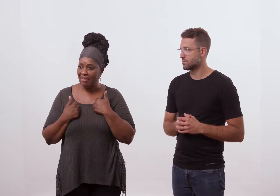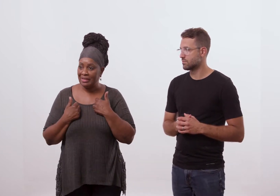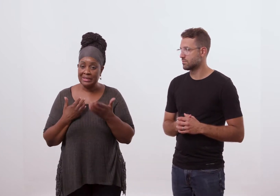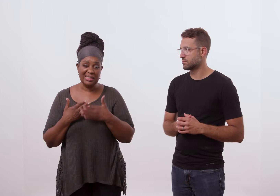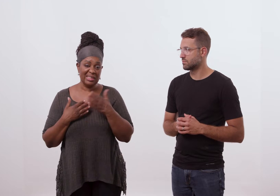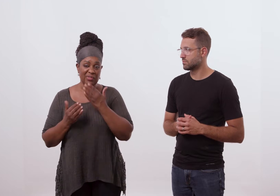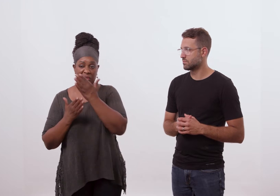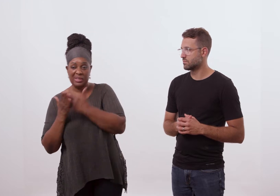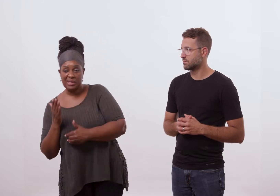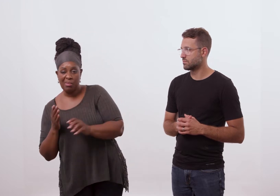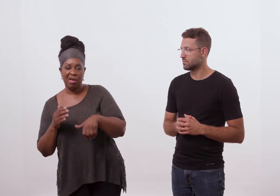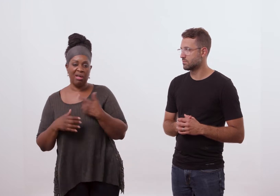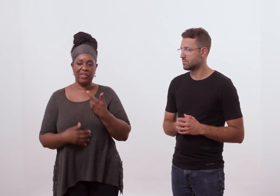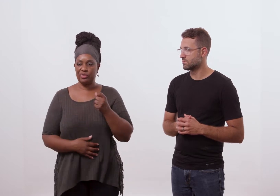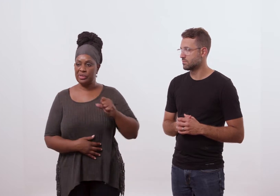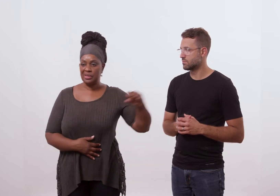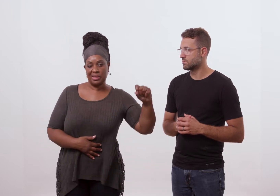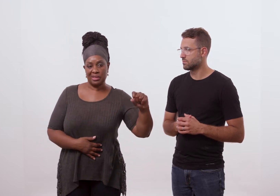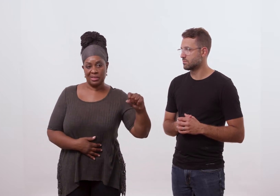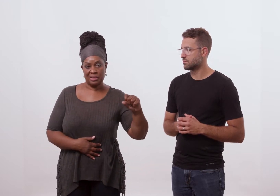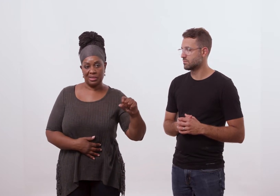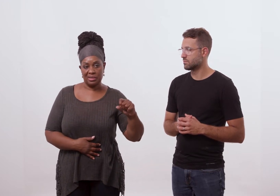for some than others.